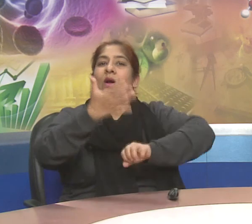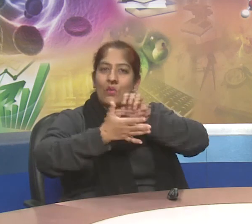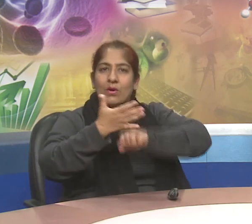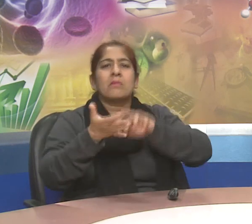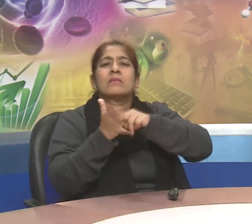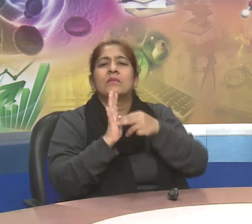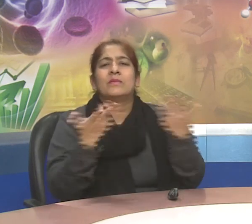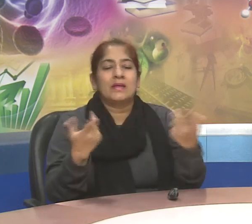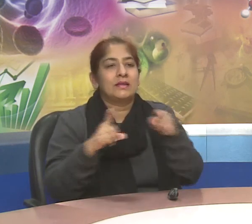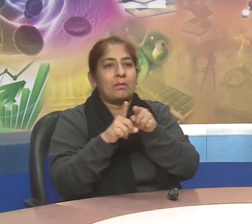Discount.